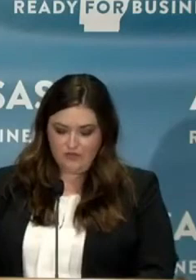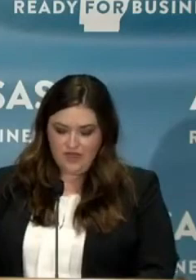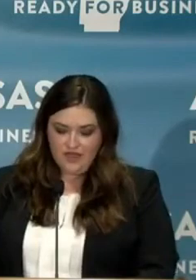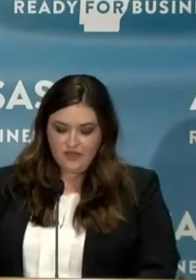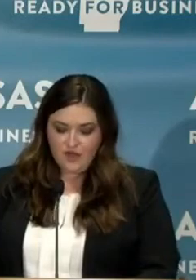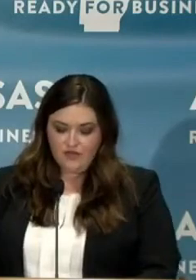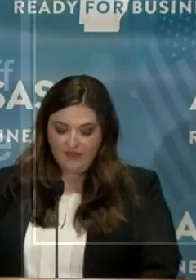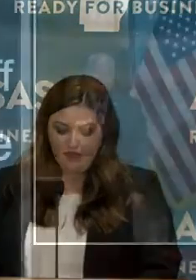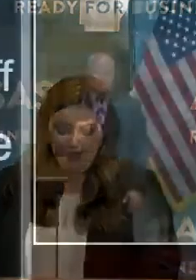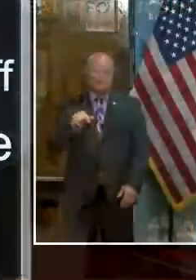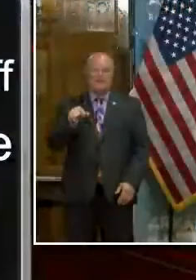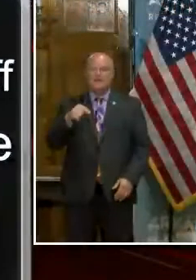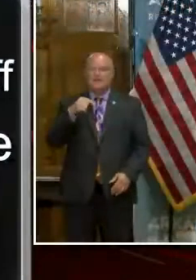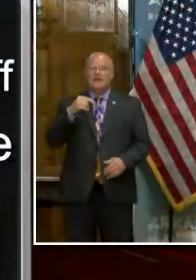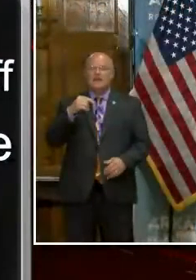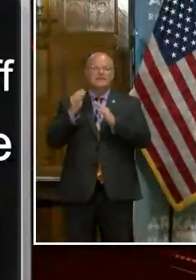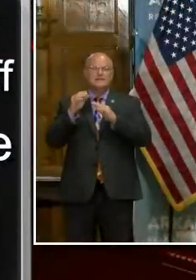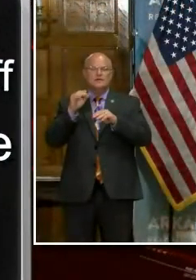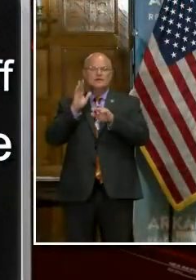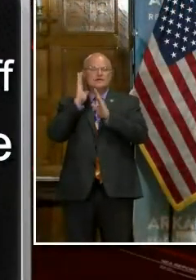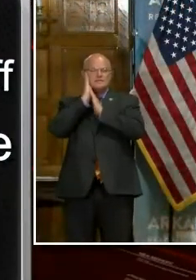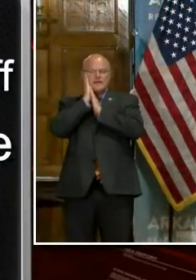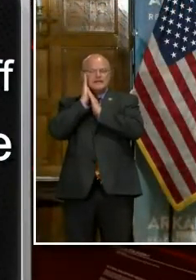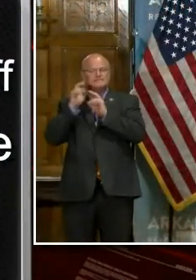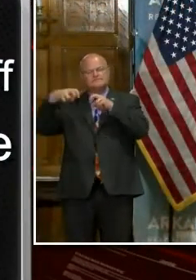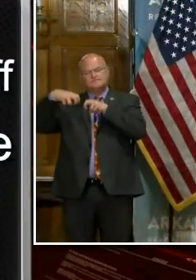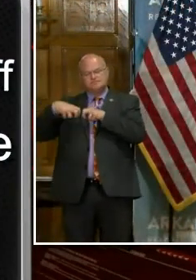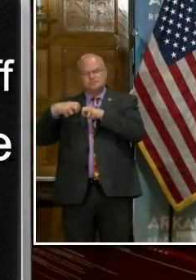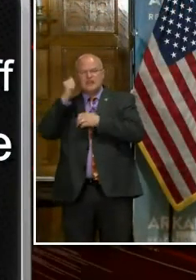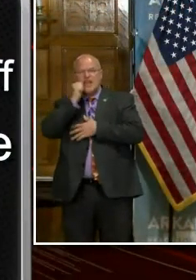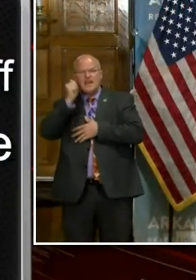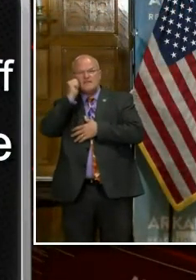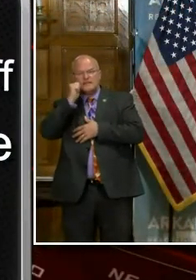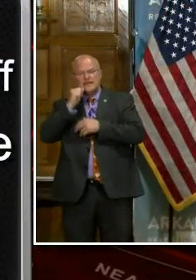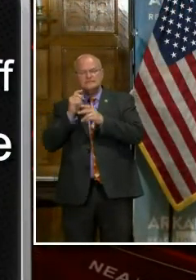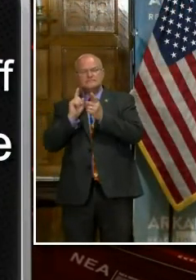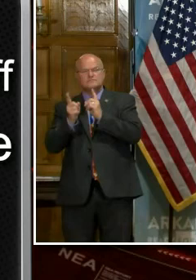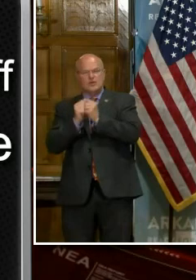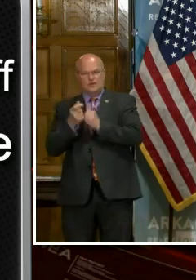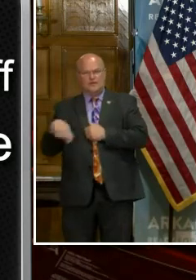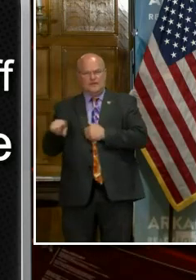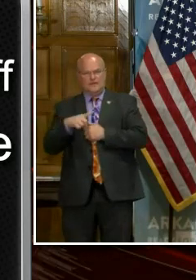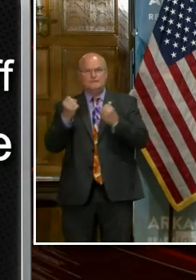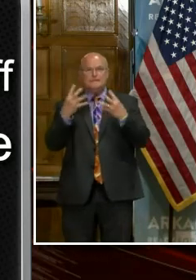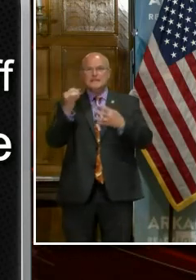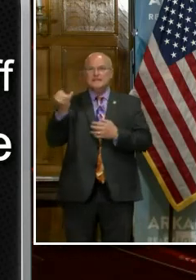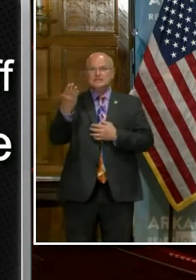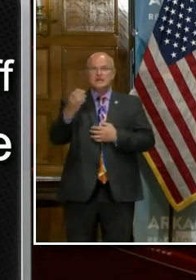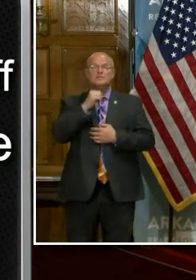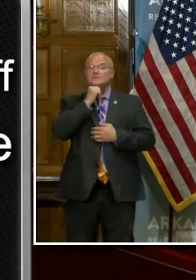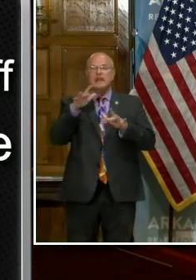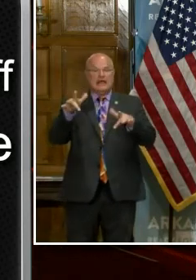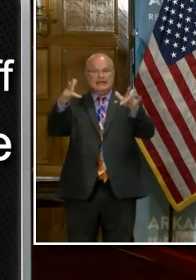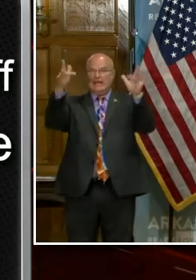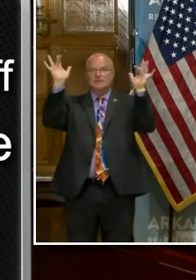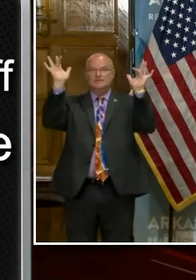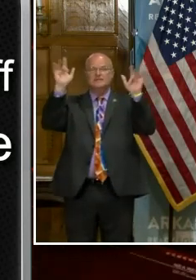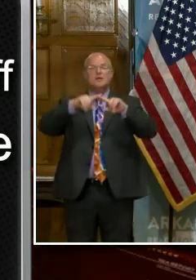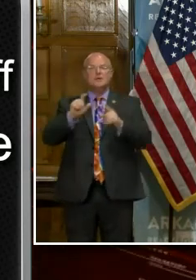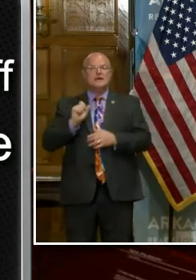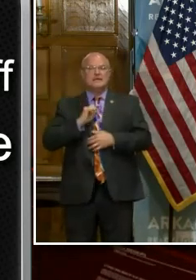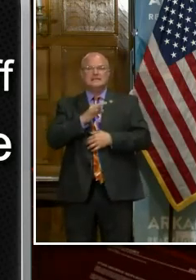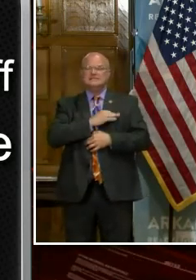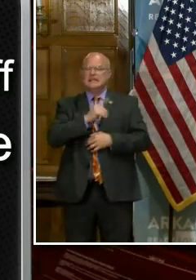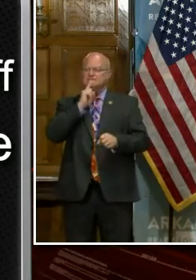to them as well. They're at the bedside of our most elderly citizens every day. Many of these jobs aren't glamorous, yet our